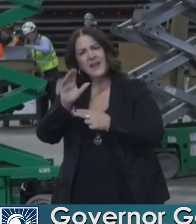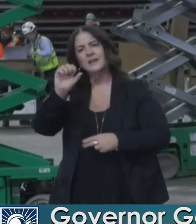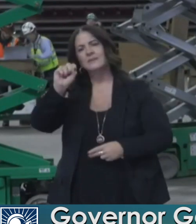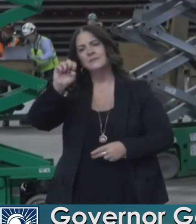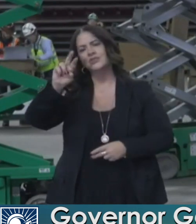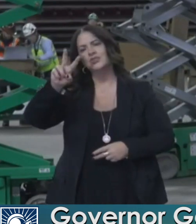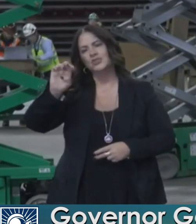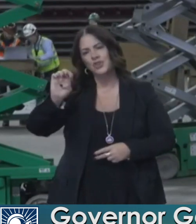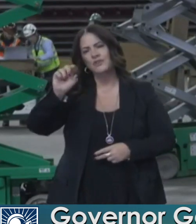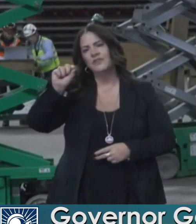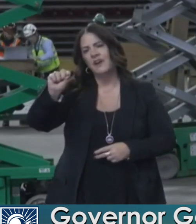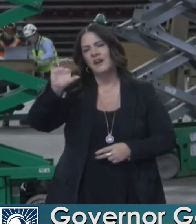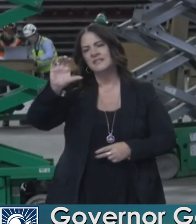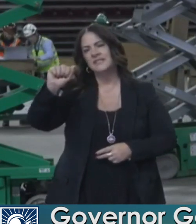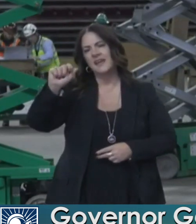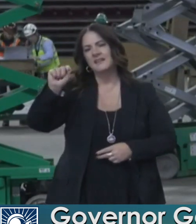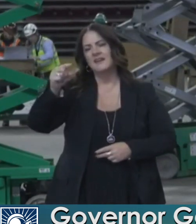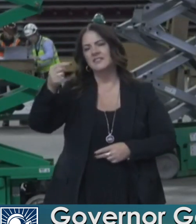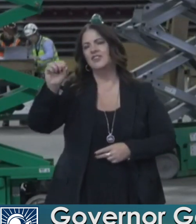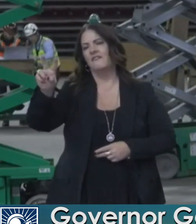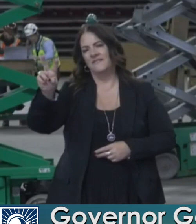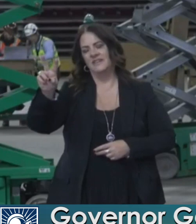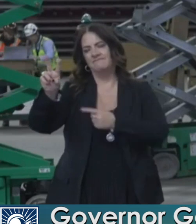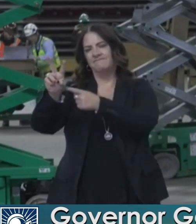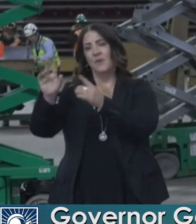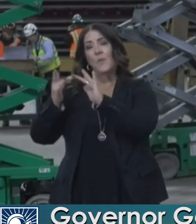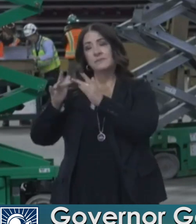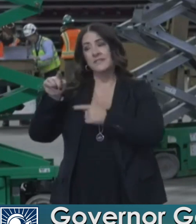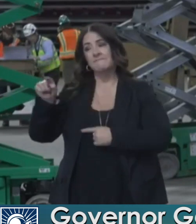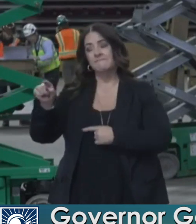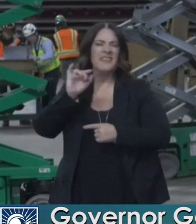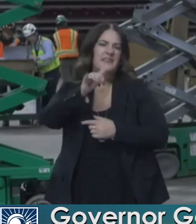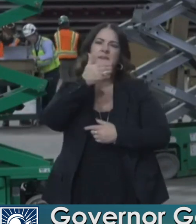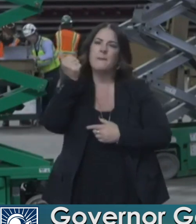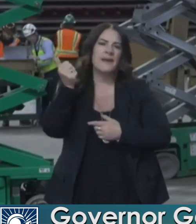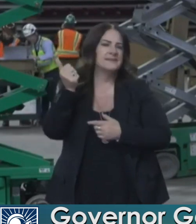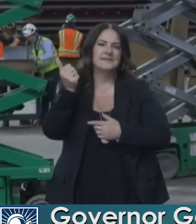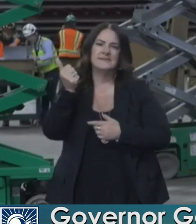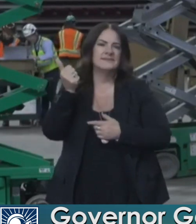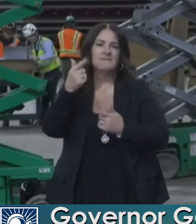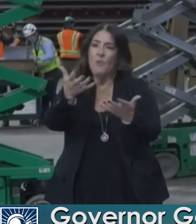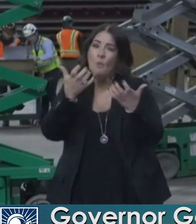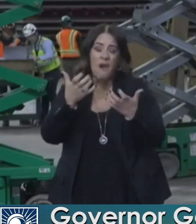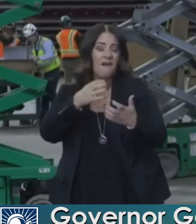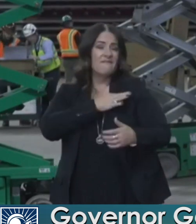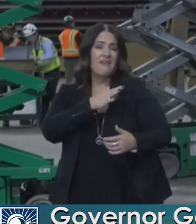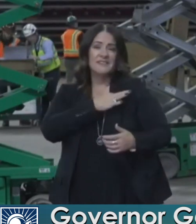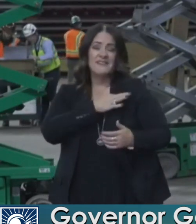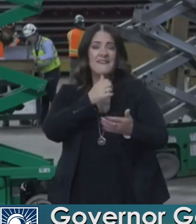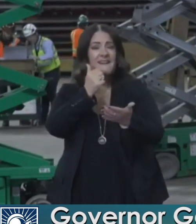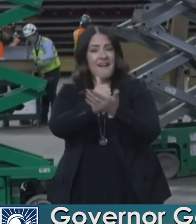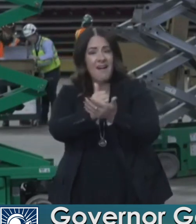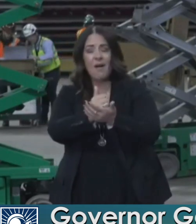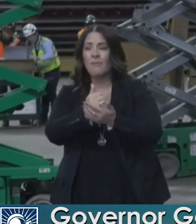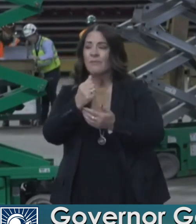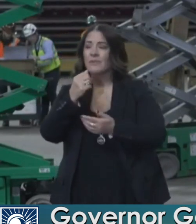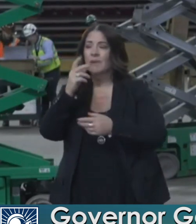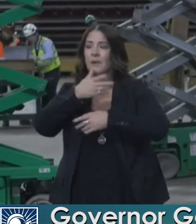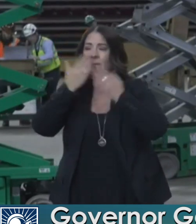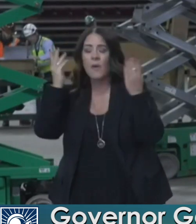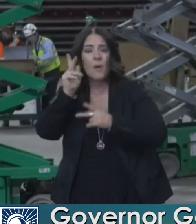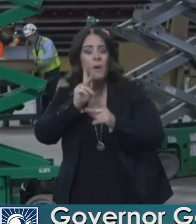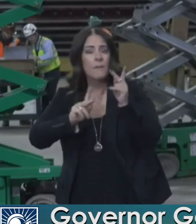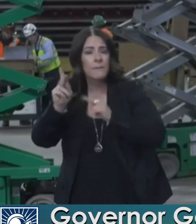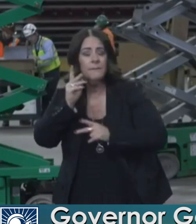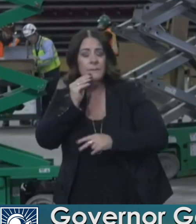serve.ca.gov website, the serve.ca.gov website remains the best place if you want to volunteer, support the homeless, food